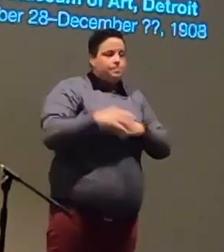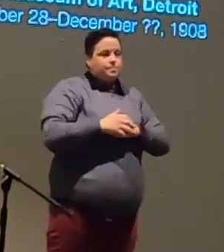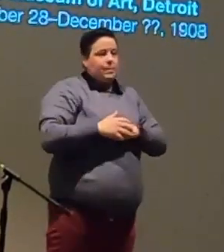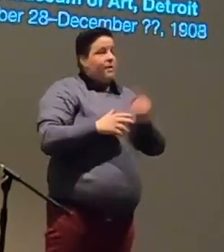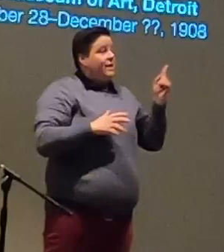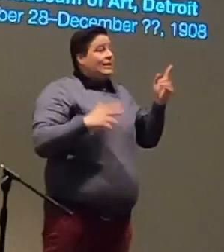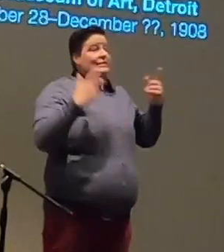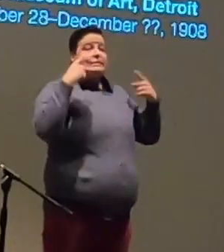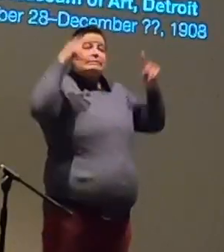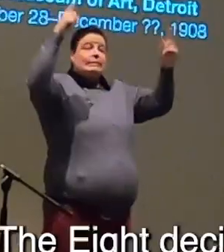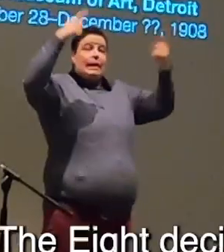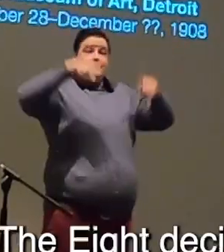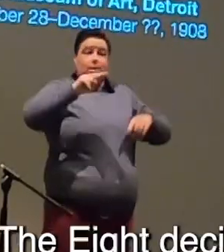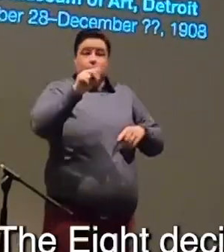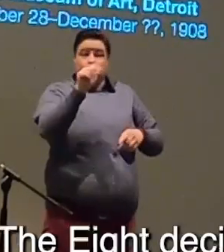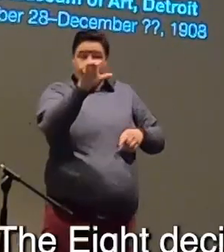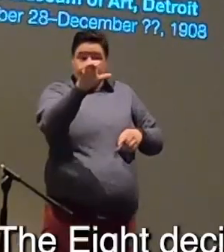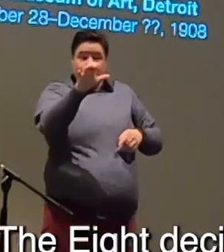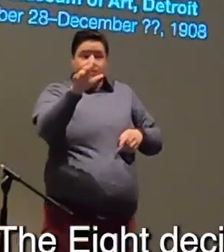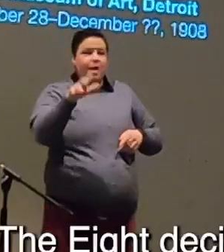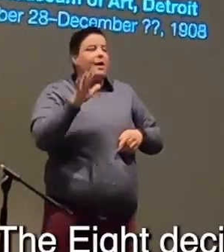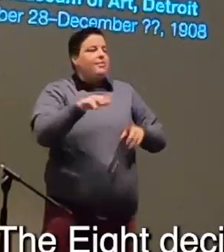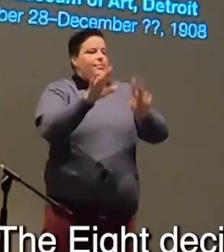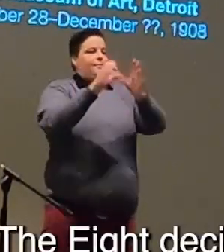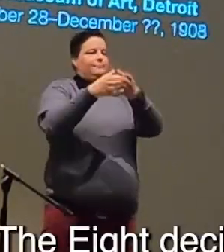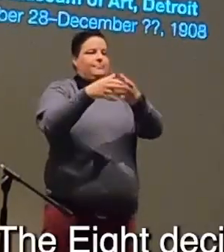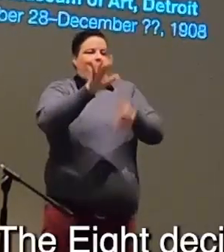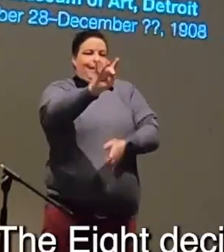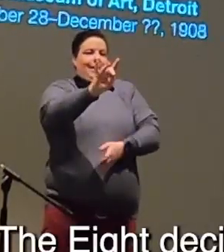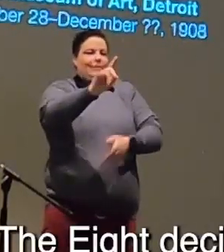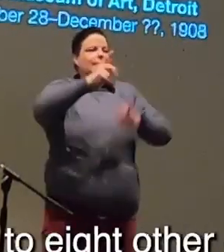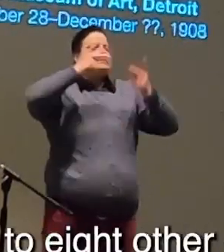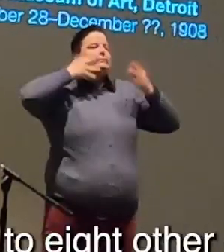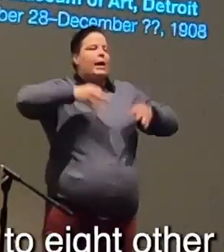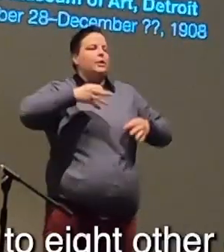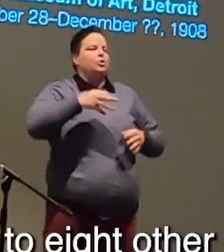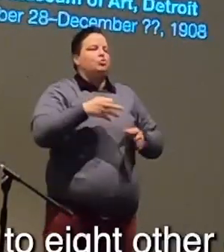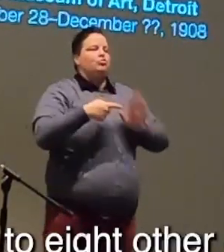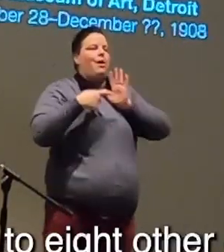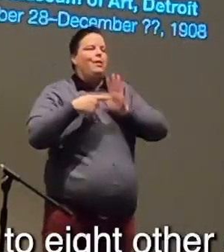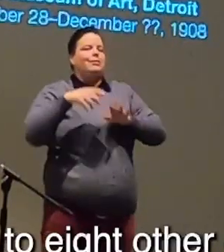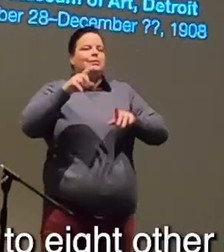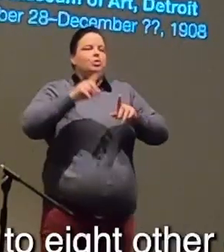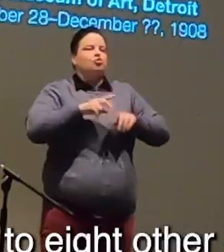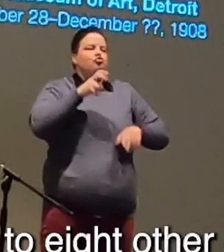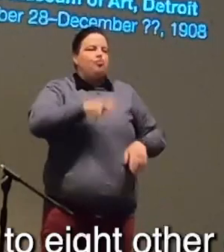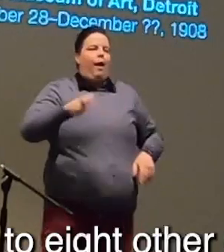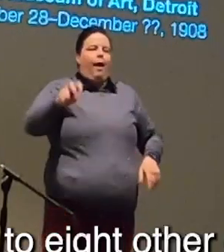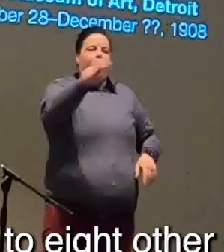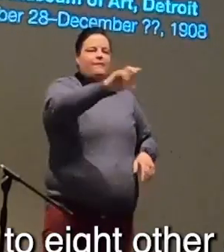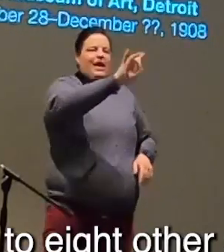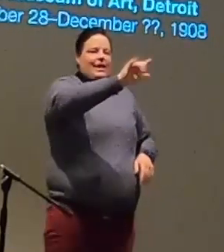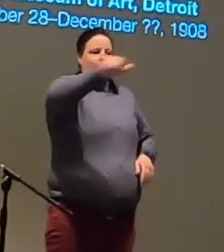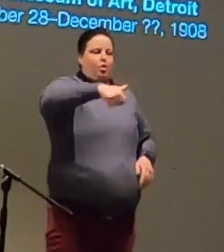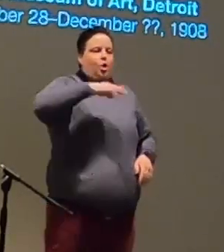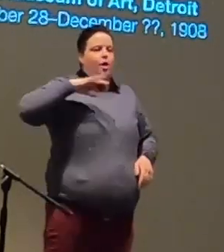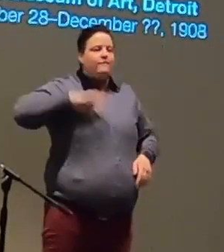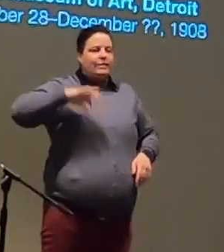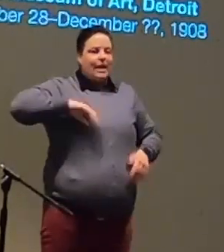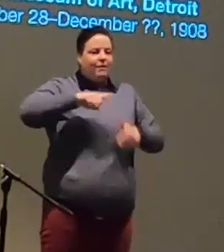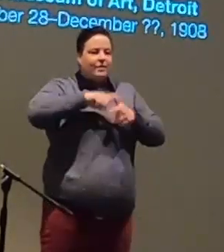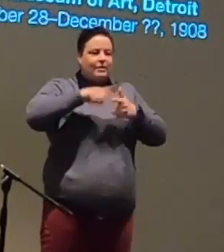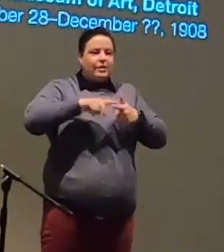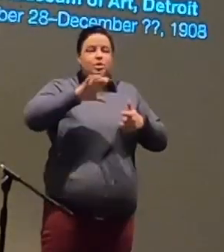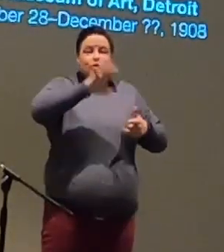the success in New York, the 8 decided to travel this exhibition to 8 other cities, including Philadelphia,